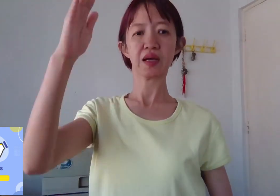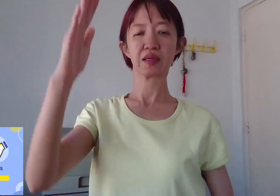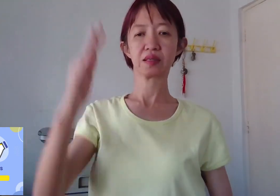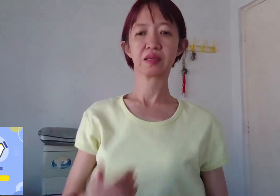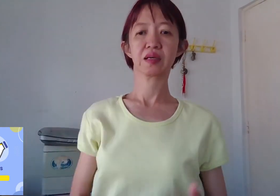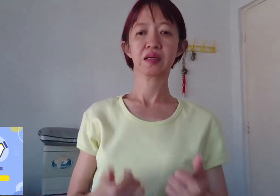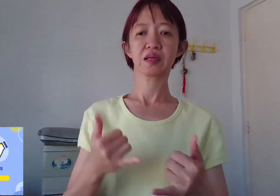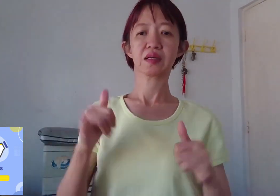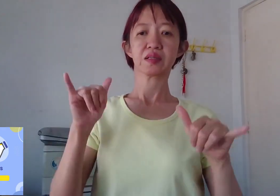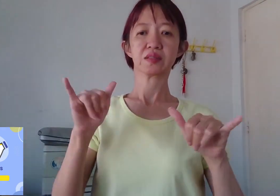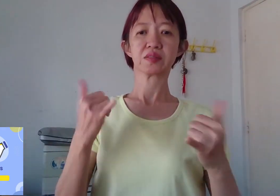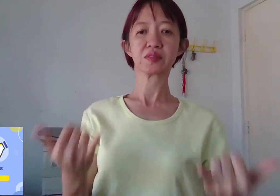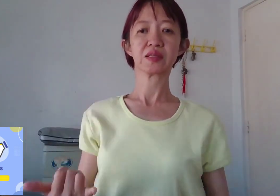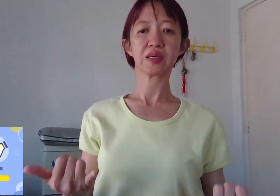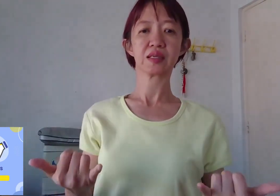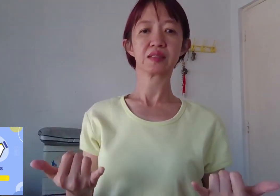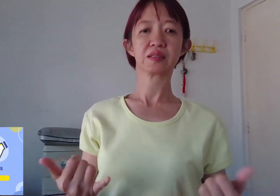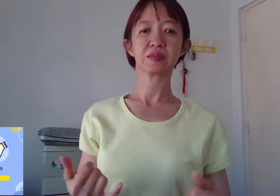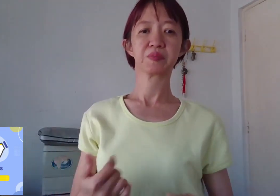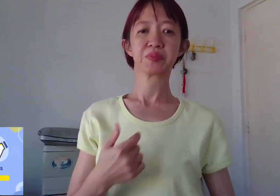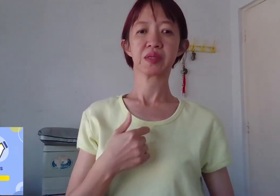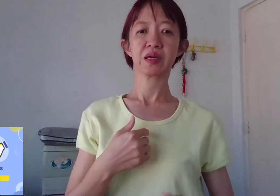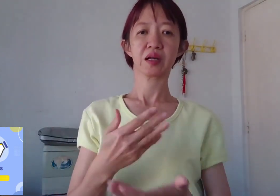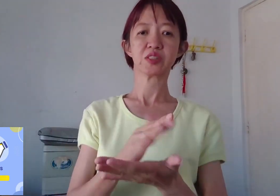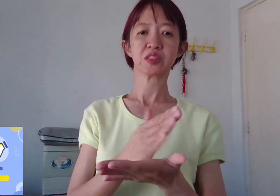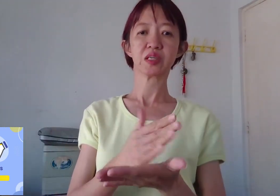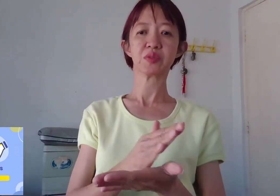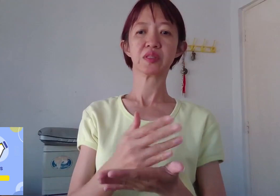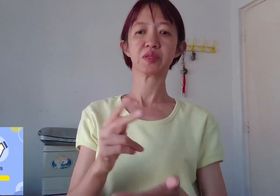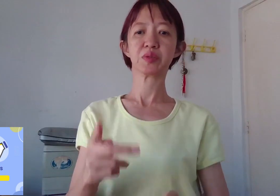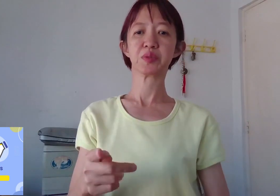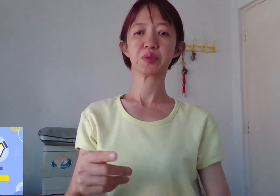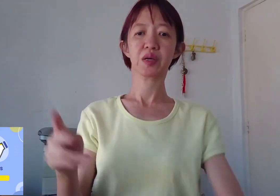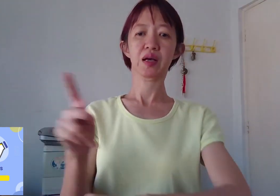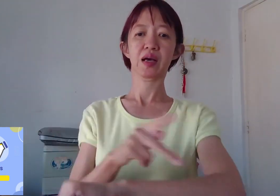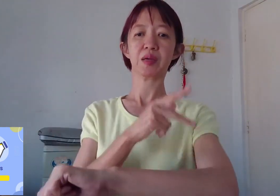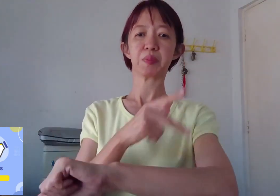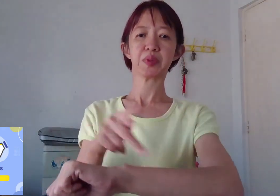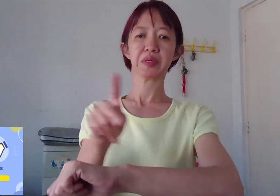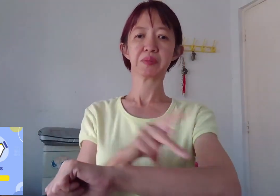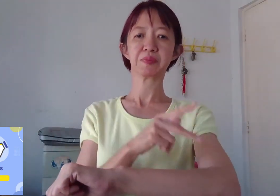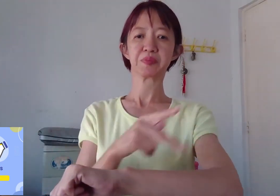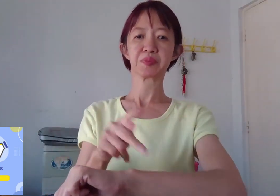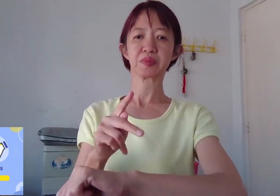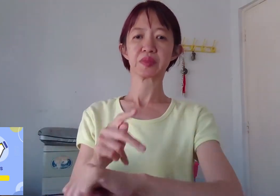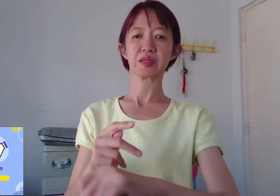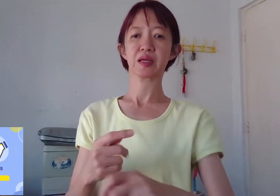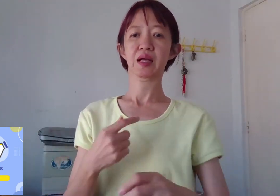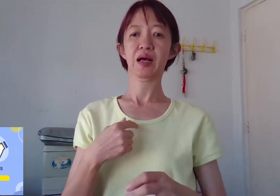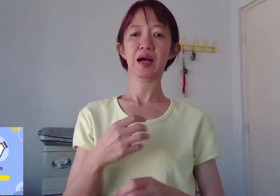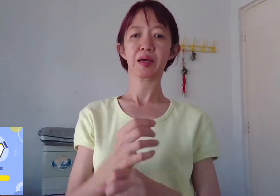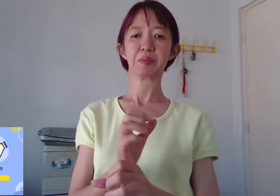Hi, today I'll share with you a poem I